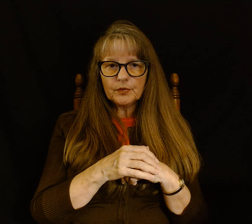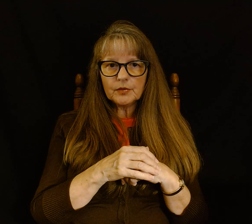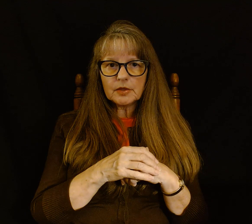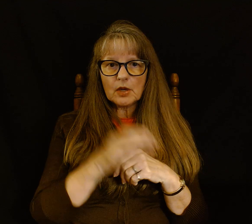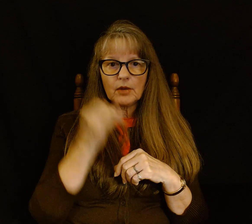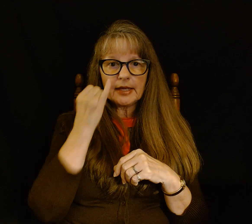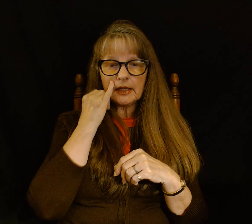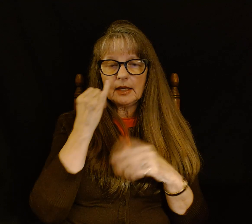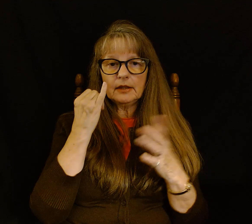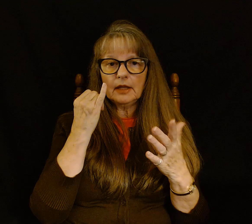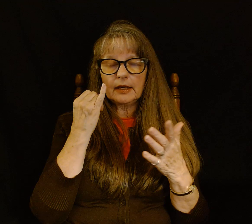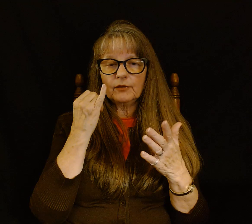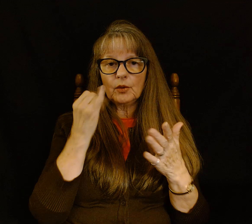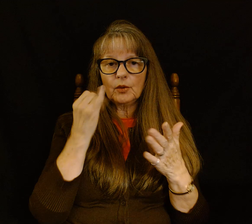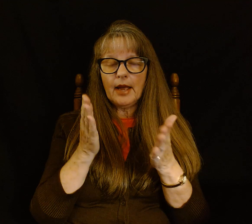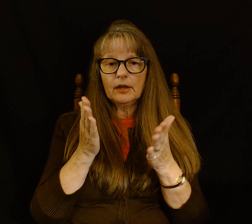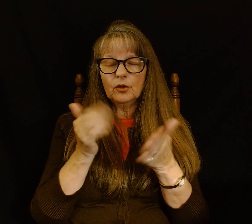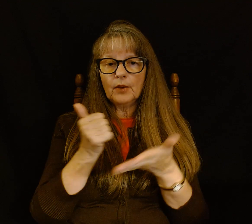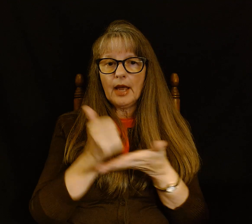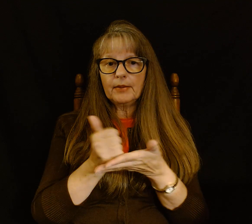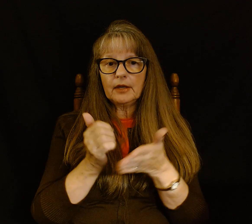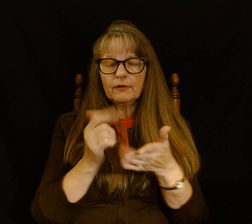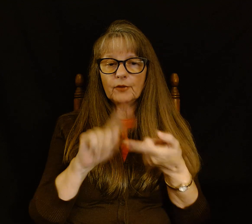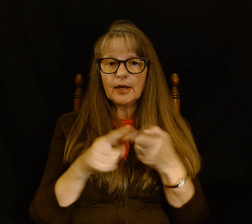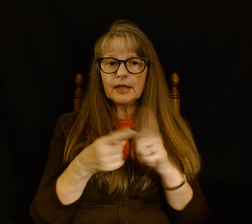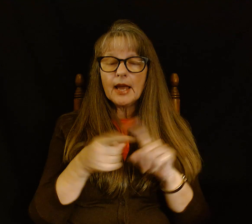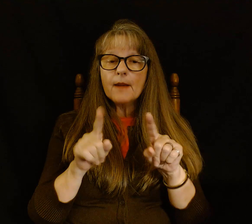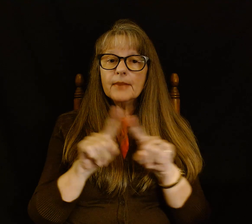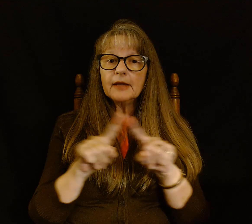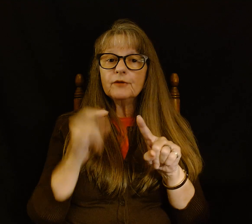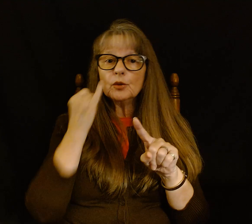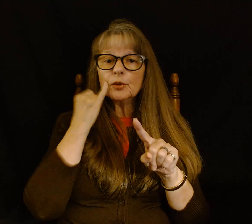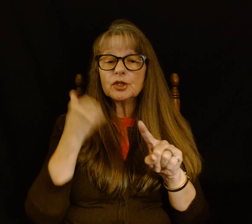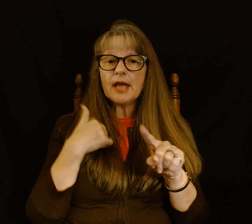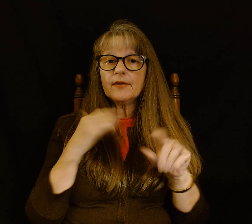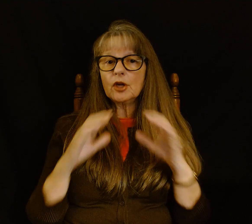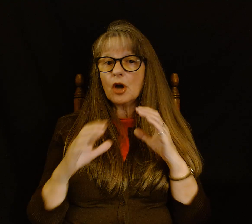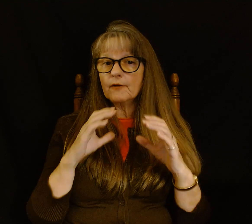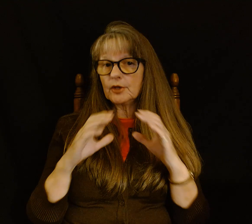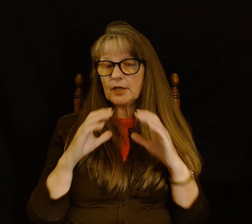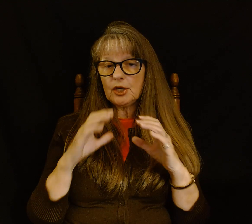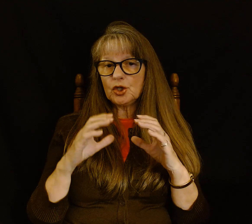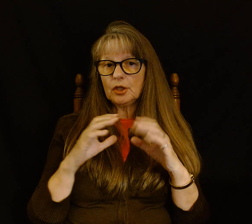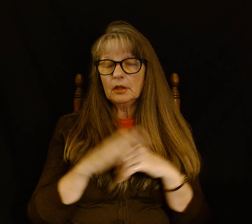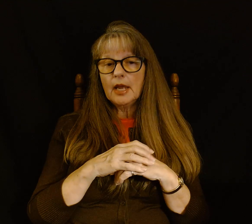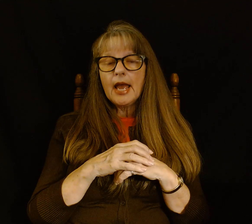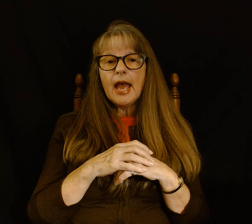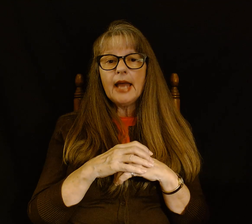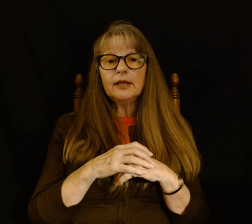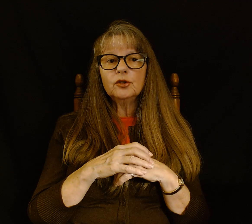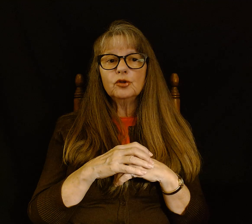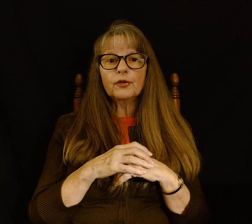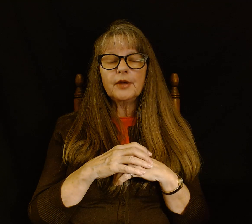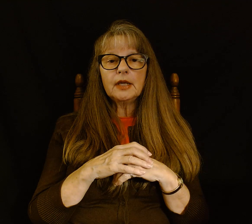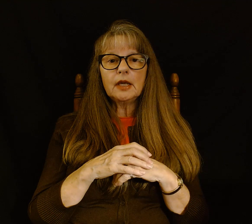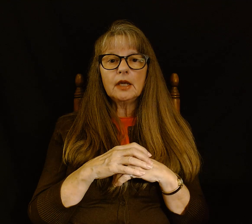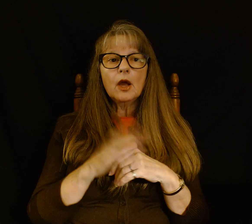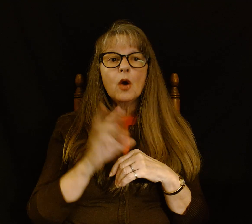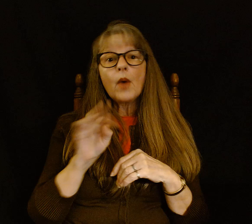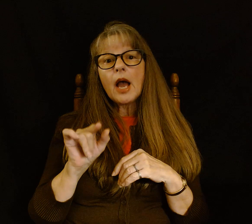so like if you were helping a friend, but if you were just having a conversation and you're thinking, well,